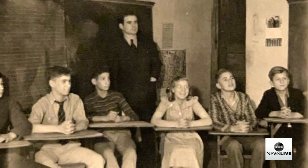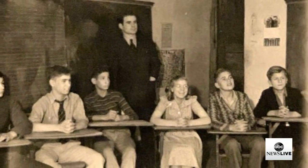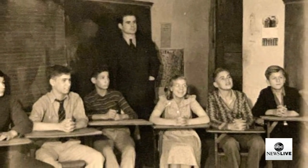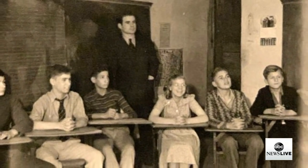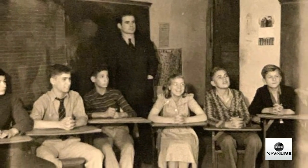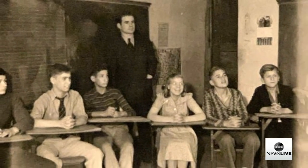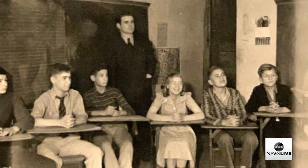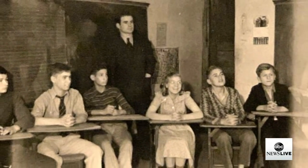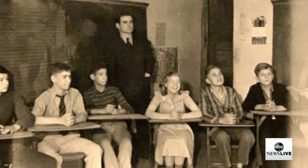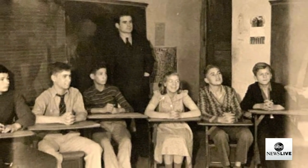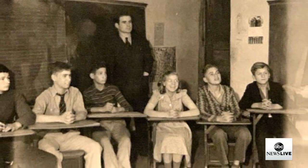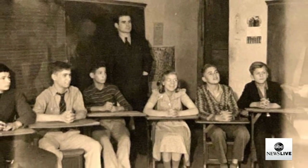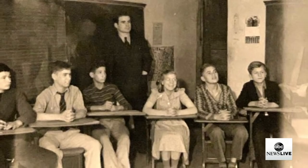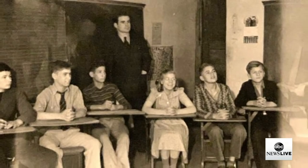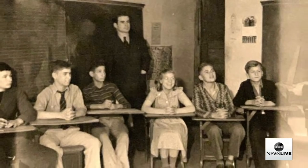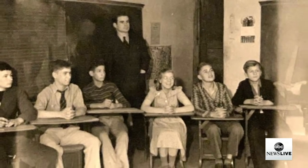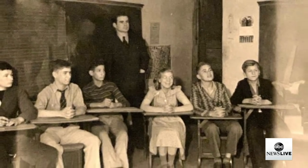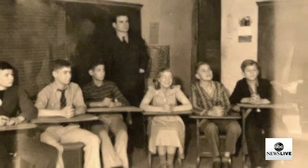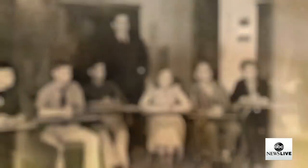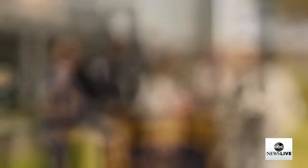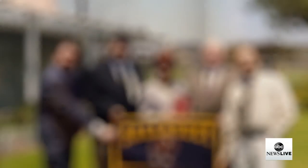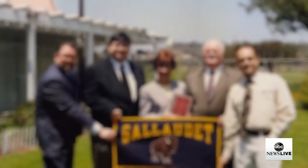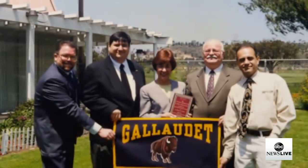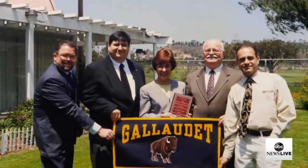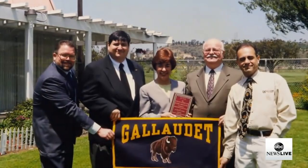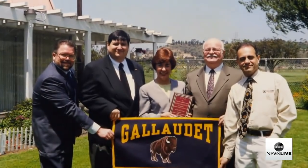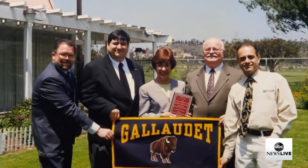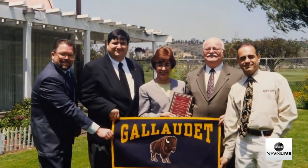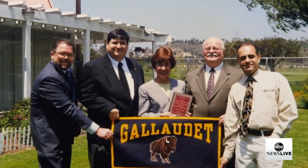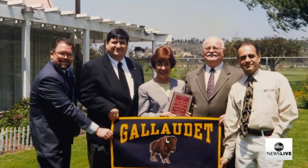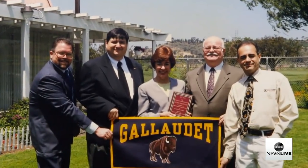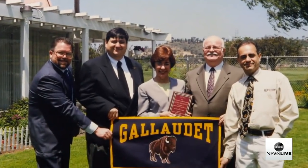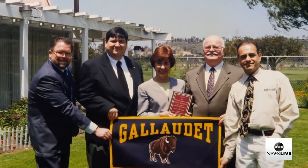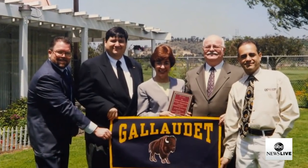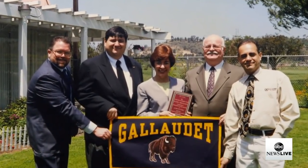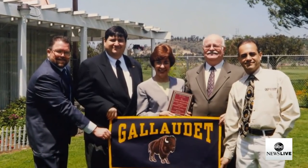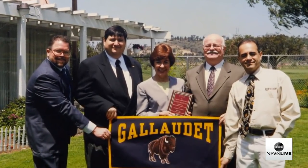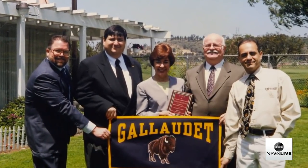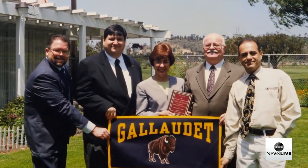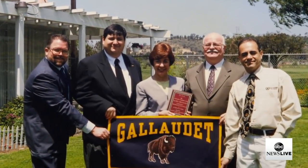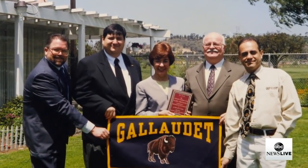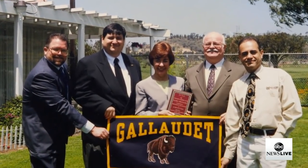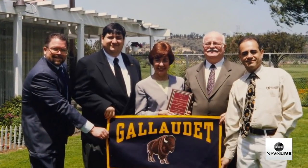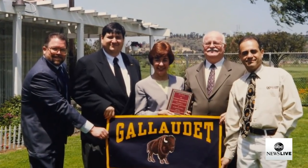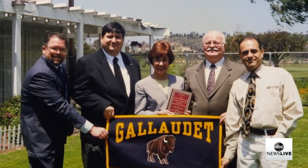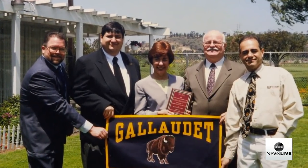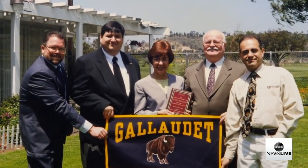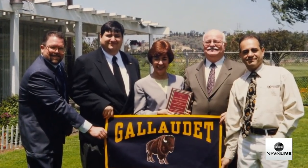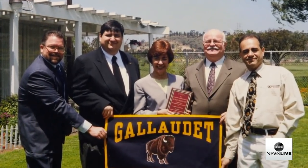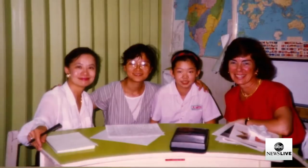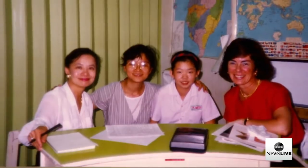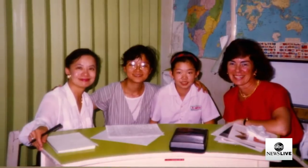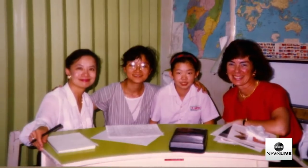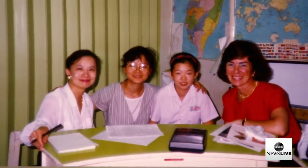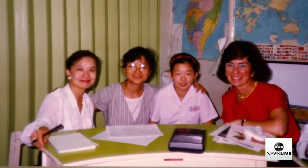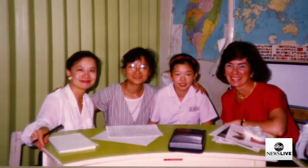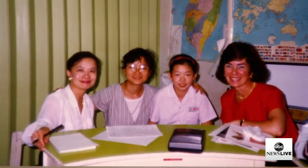of the Michigan School for the Deaf. Also inspiring my mom to prepare teachers of the deaf and become a